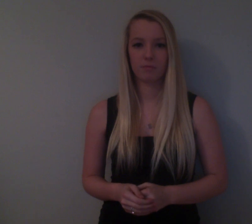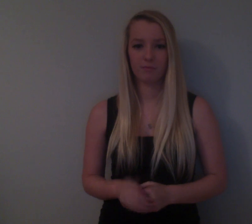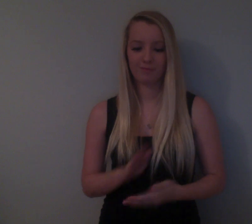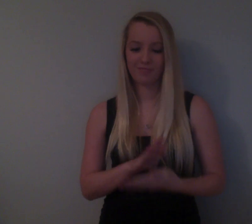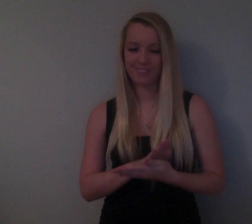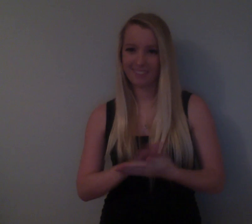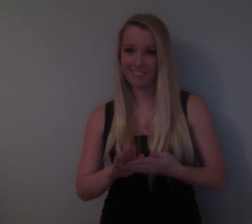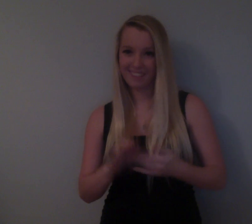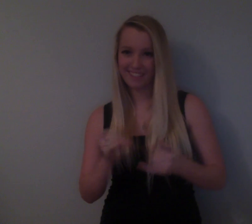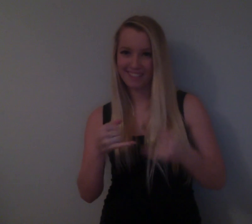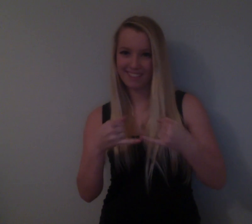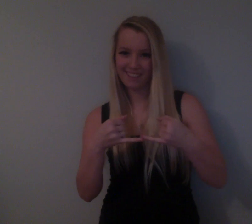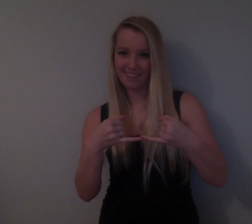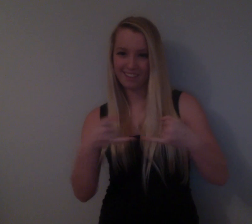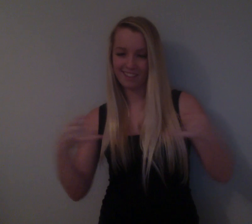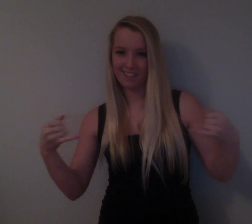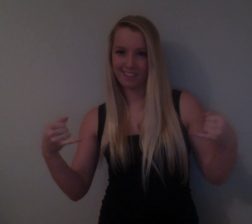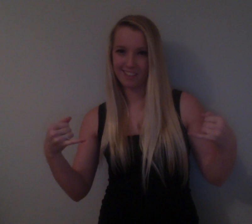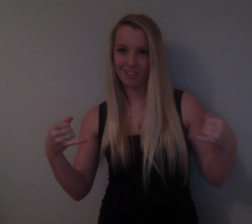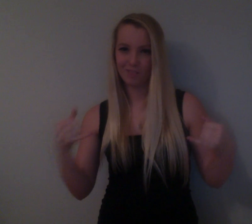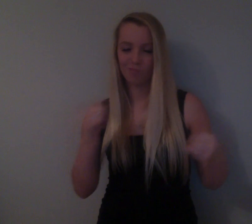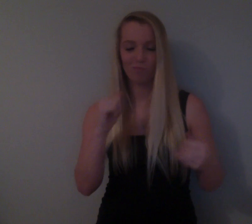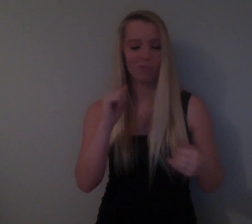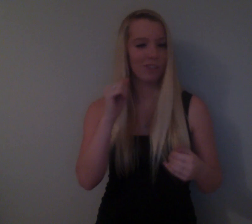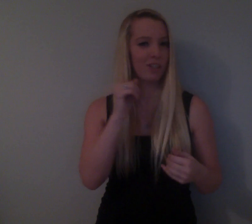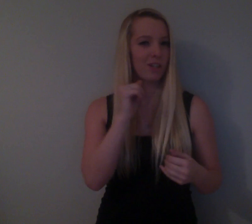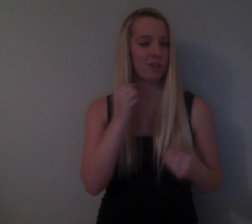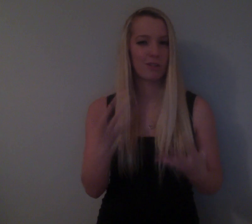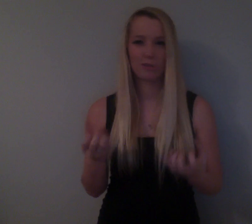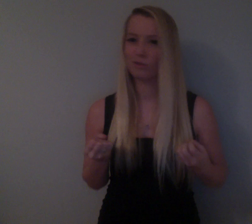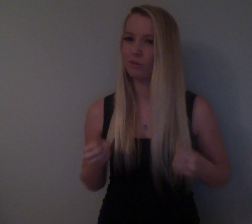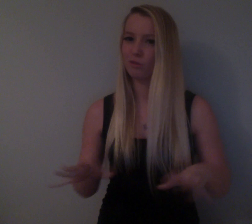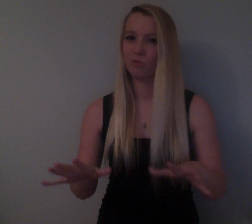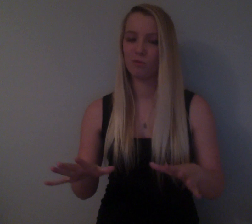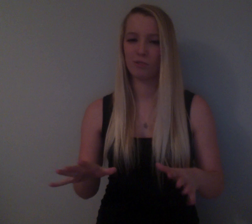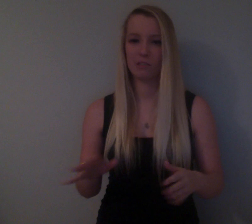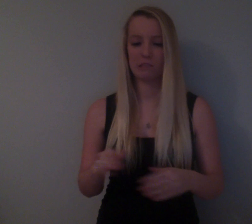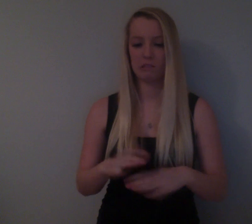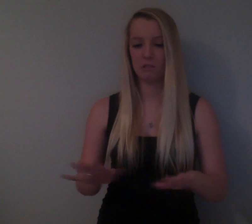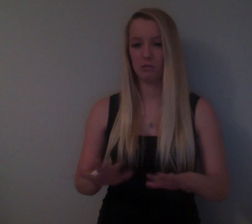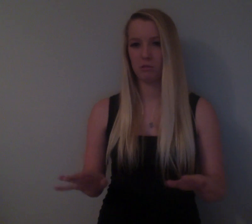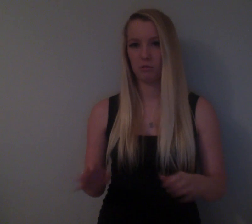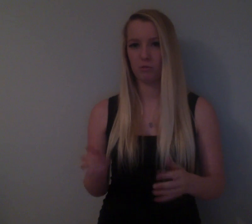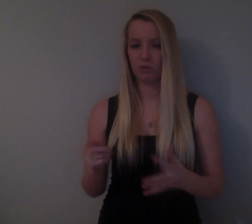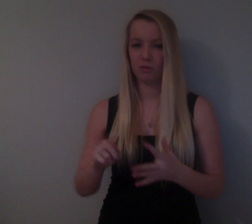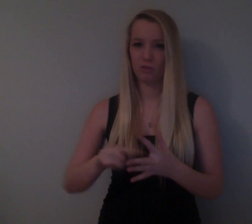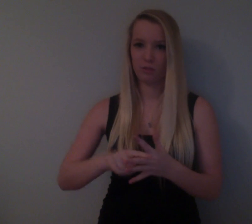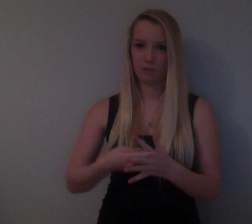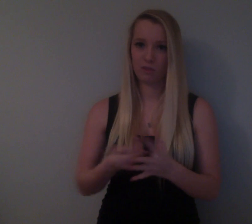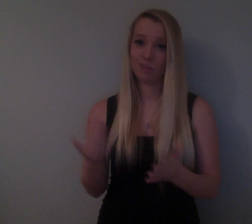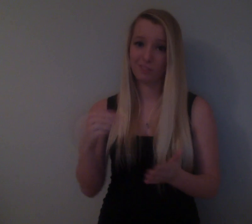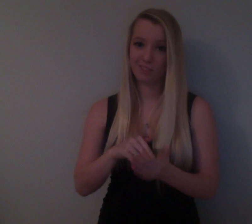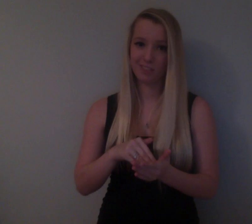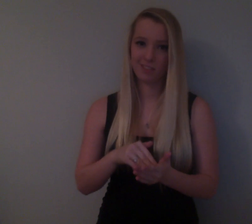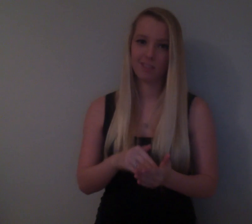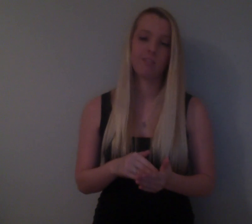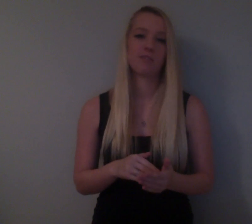going to feel bad to erase it later on. So let me draw a number line. 0, 1,